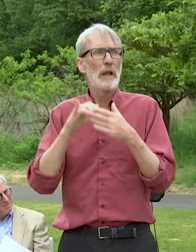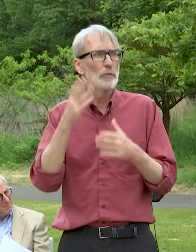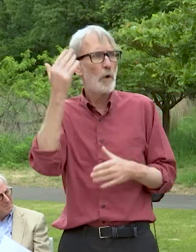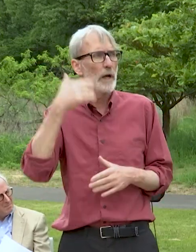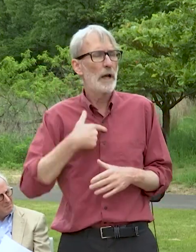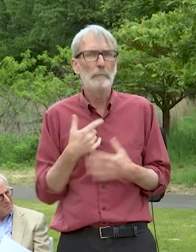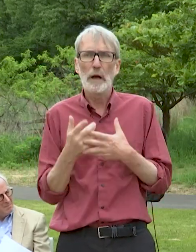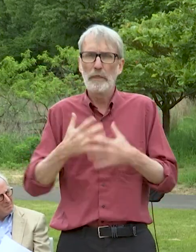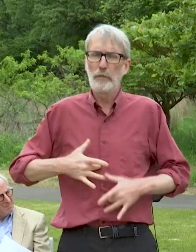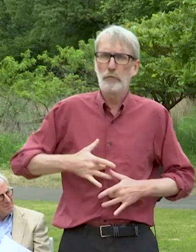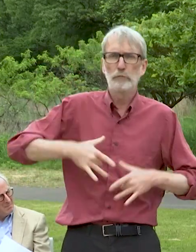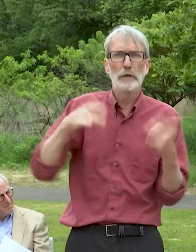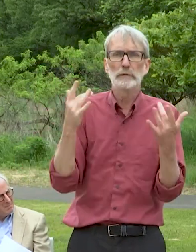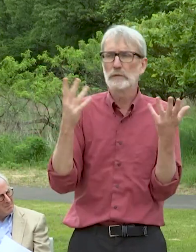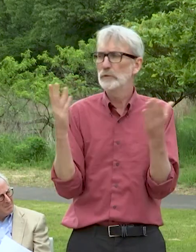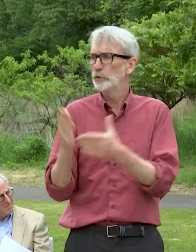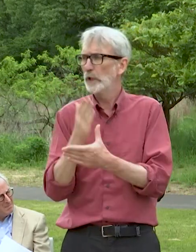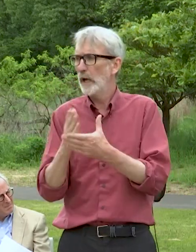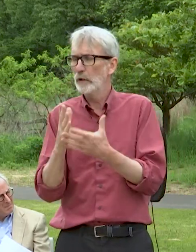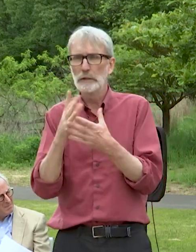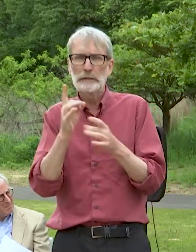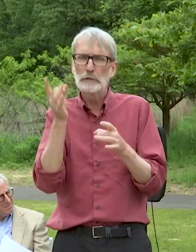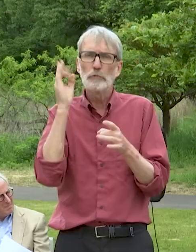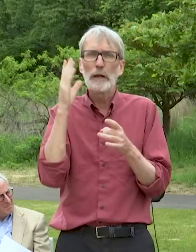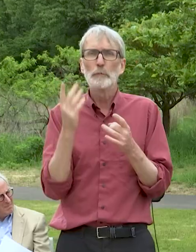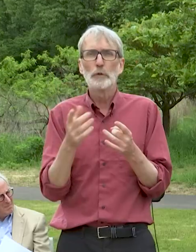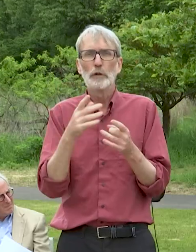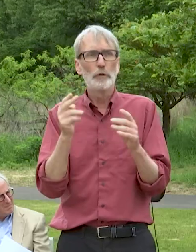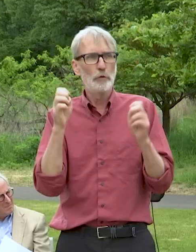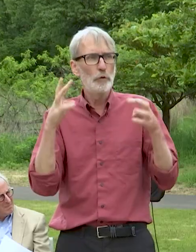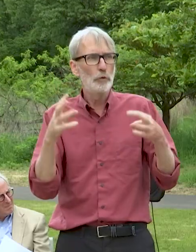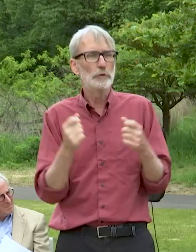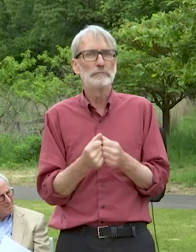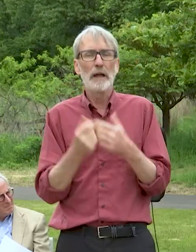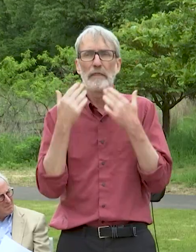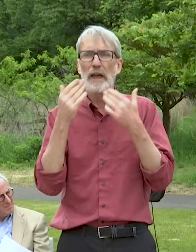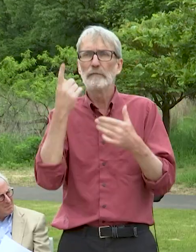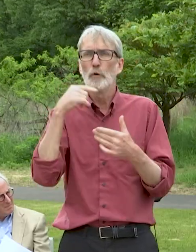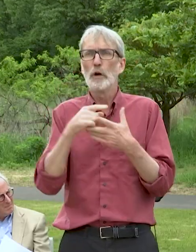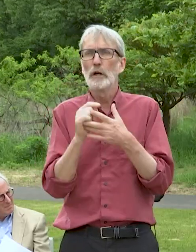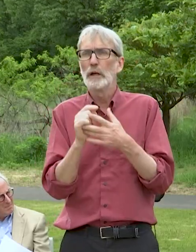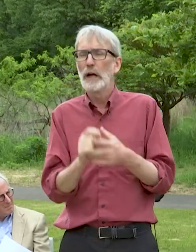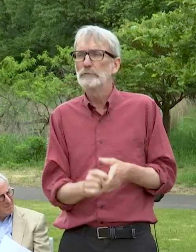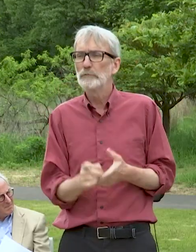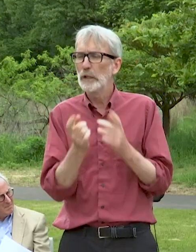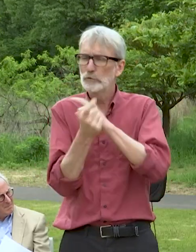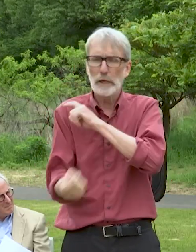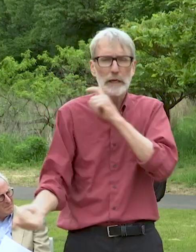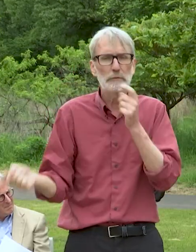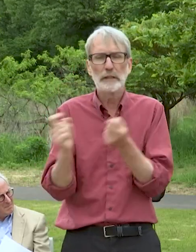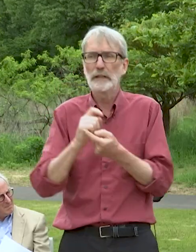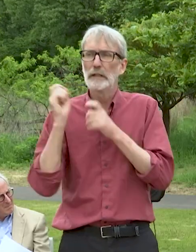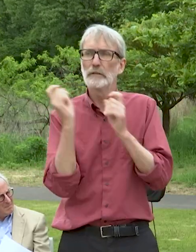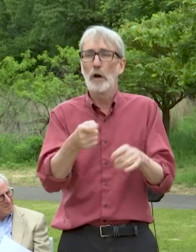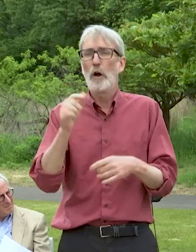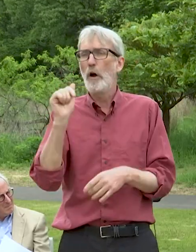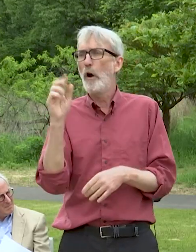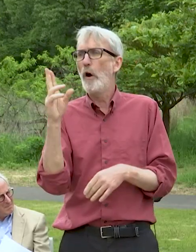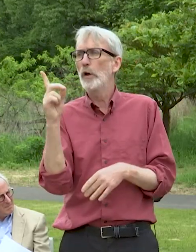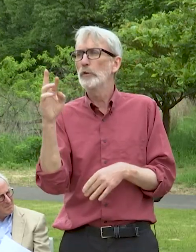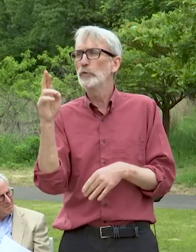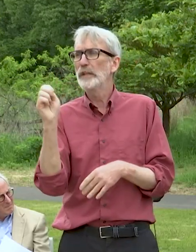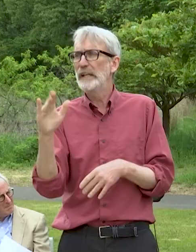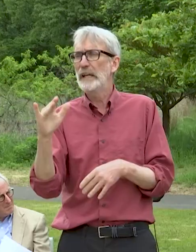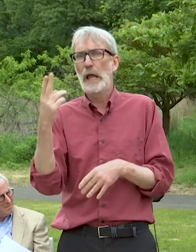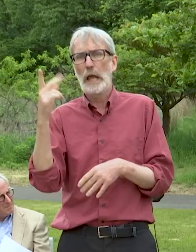thrilled to share some incredible news with all of you. Thanks to a transformational gift from the Audrey Hillman Fisher